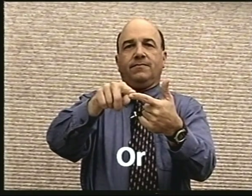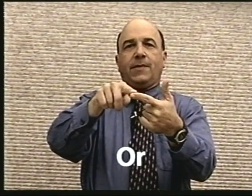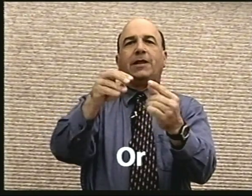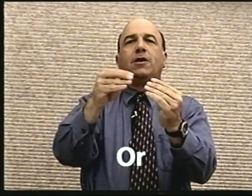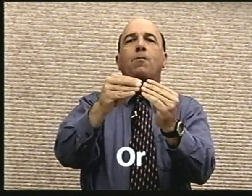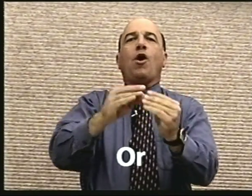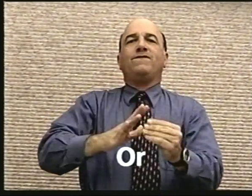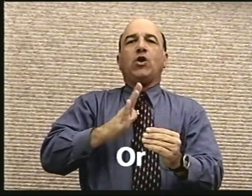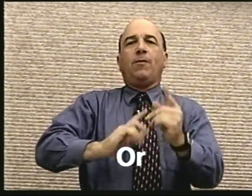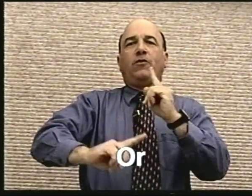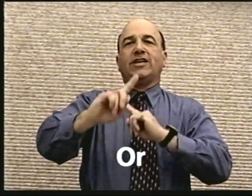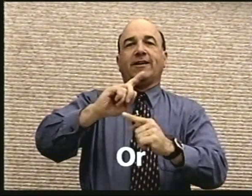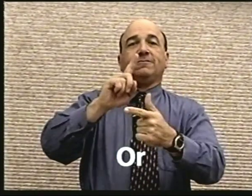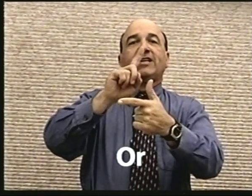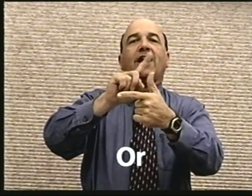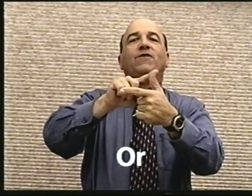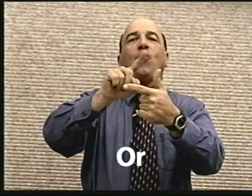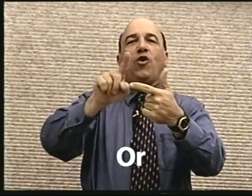This is more formal time, sign for or.